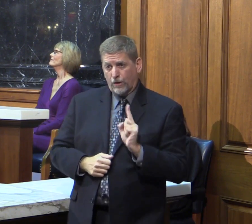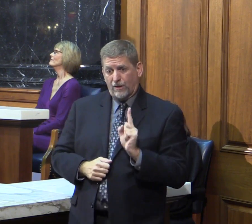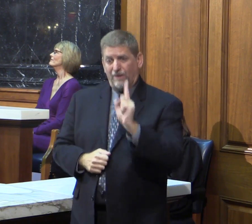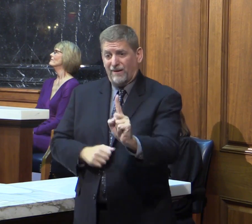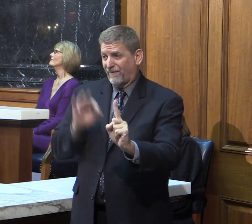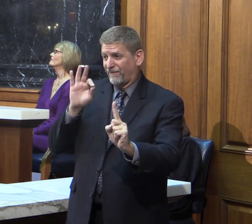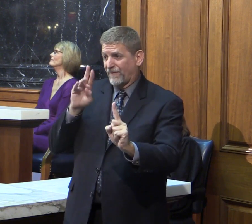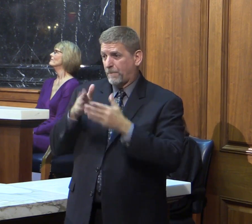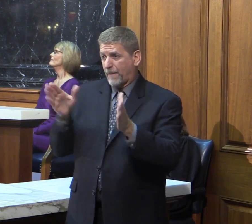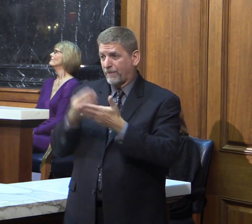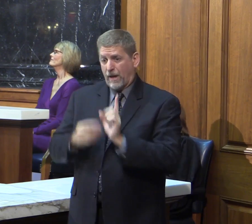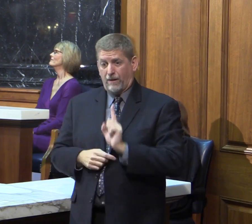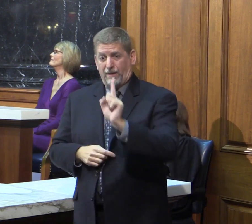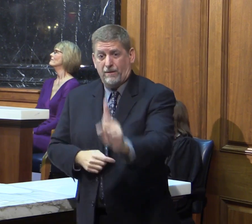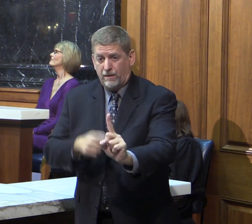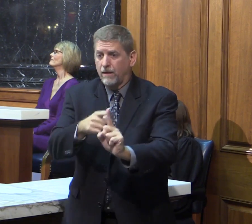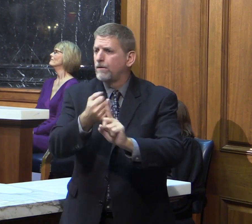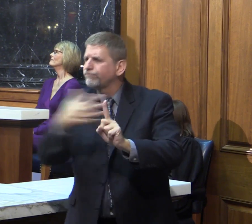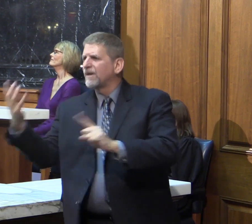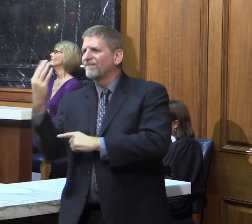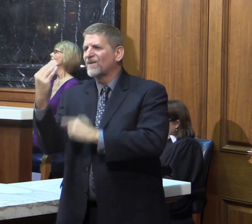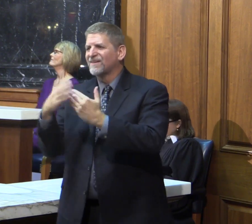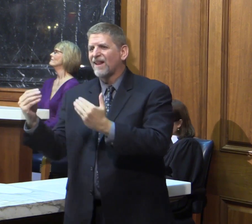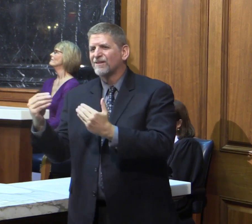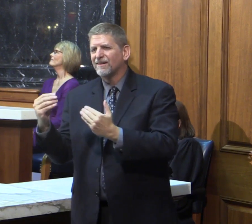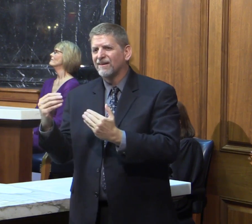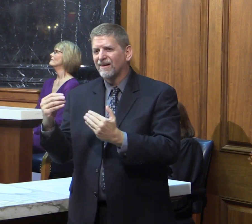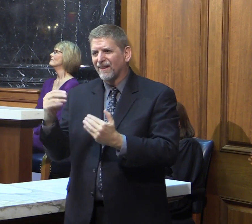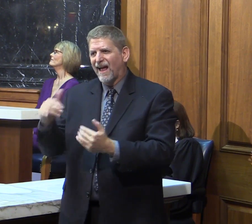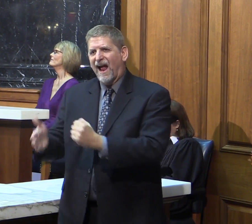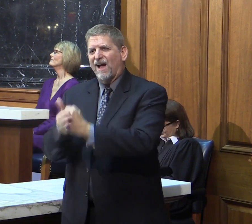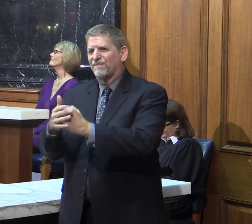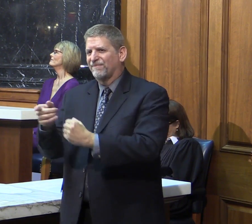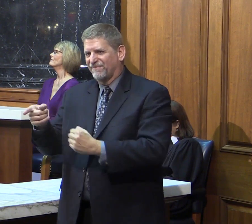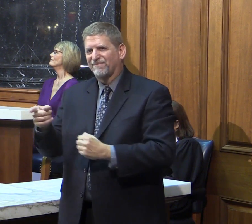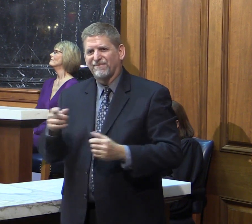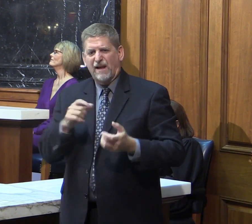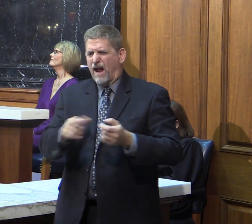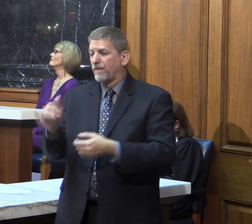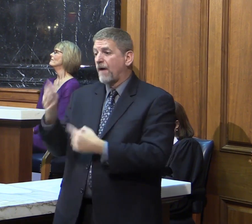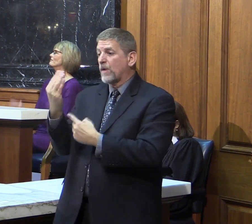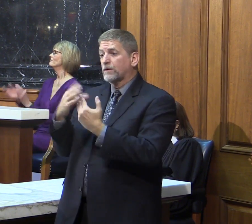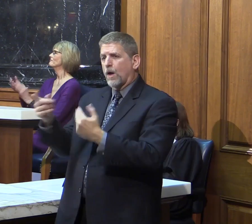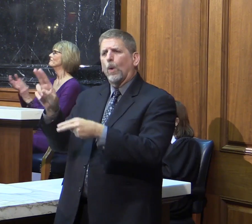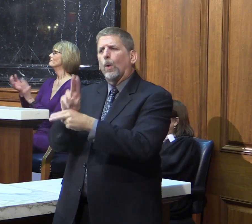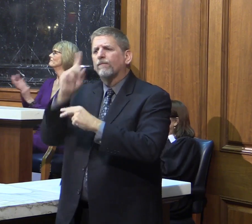generated $14 more in the private, philanthropic, and local communities.